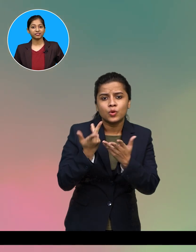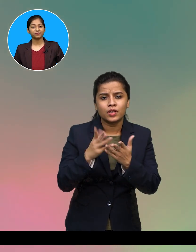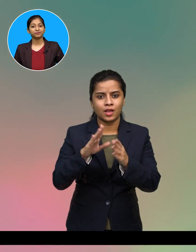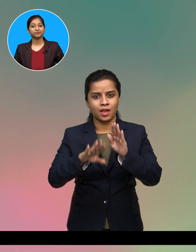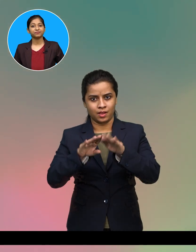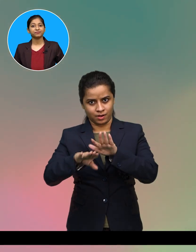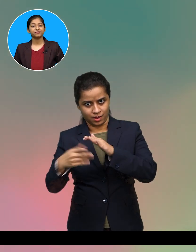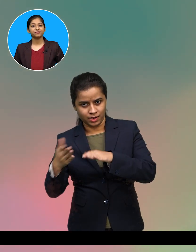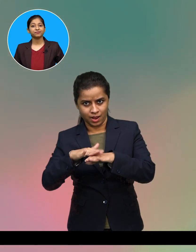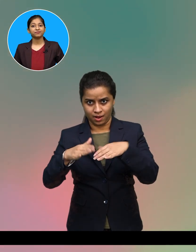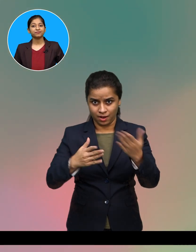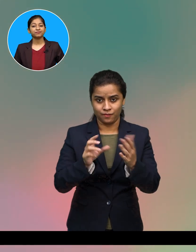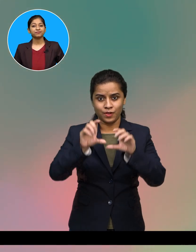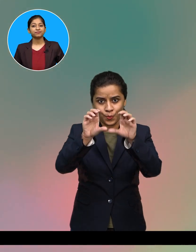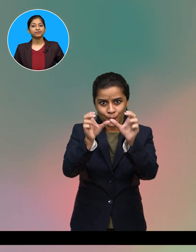respectively.